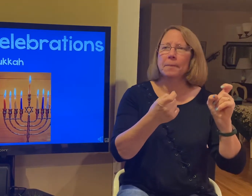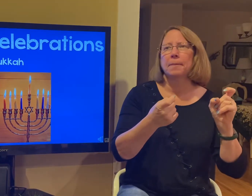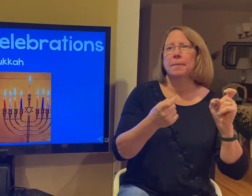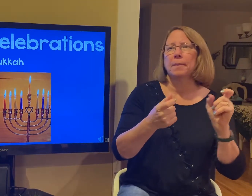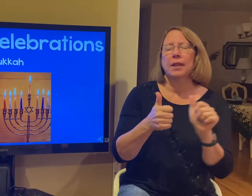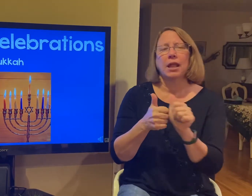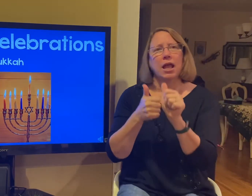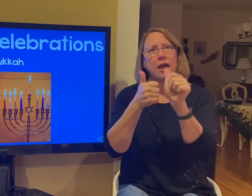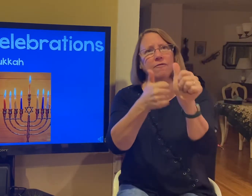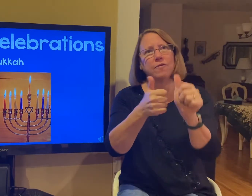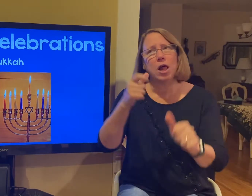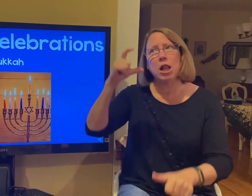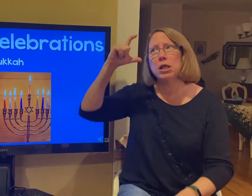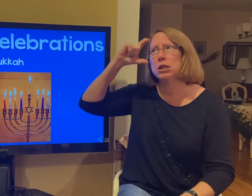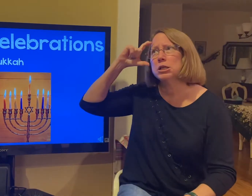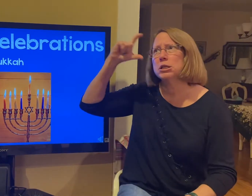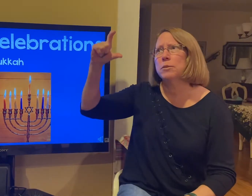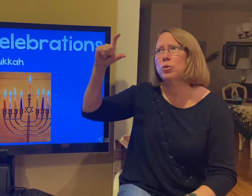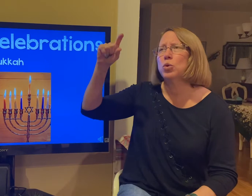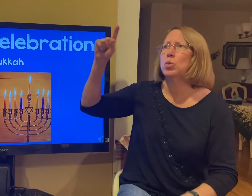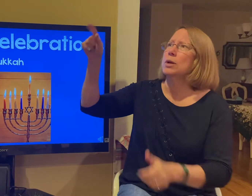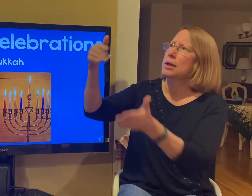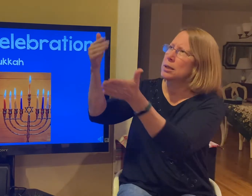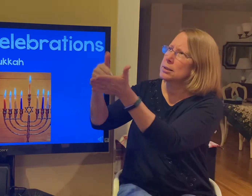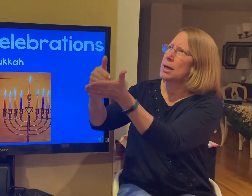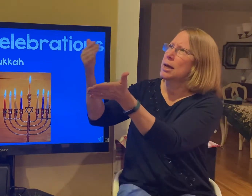but Hanukkah always happens in the winter.